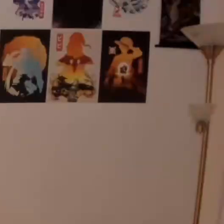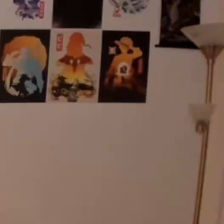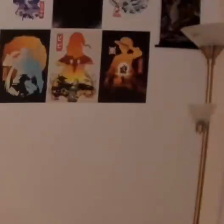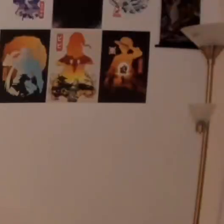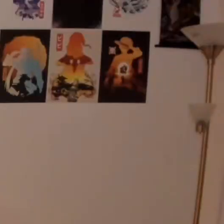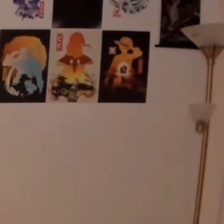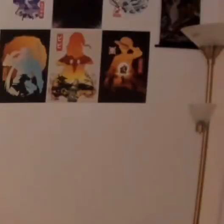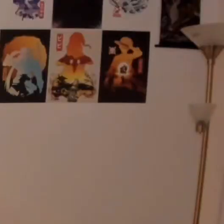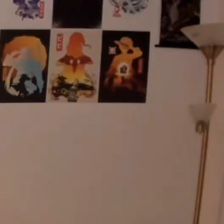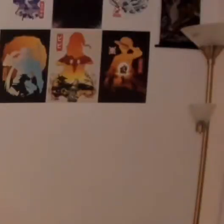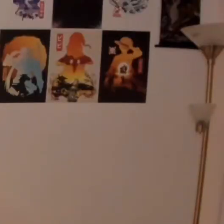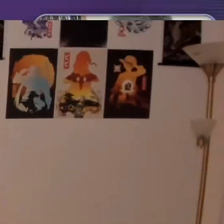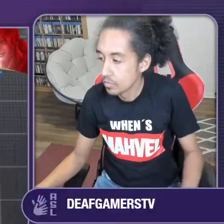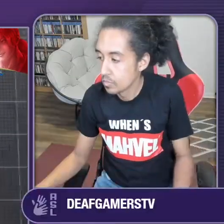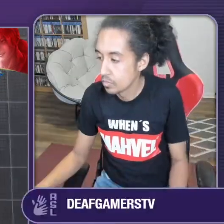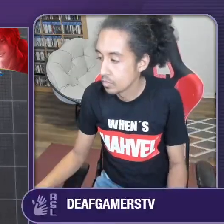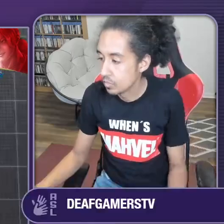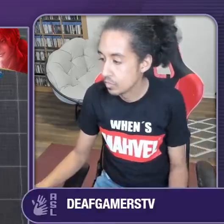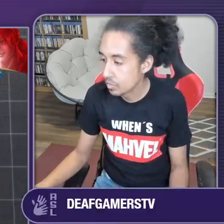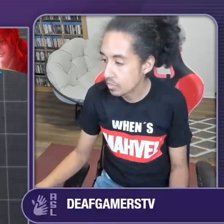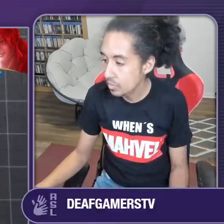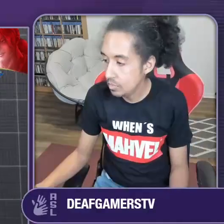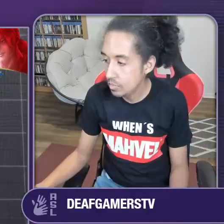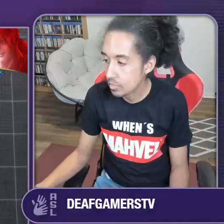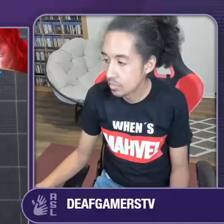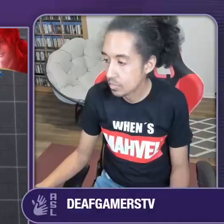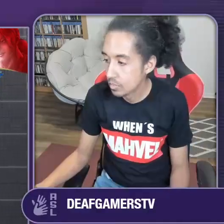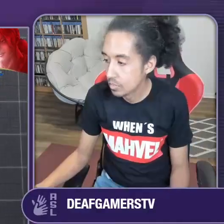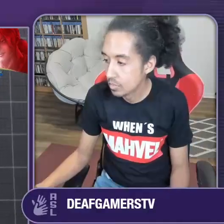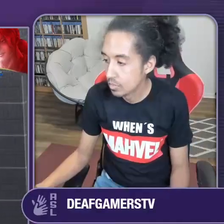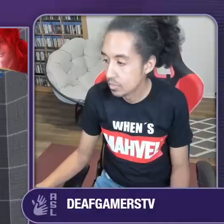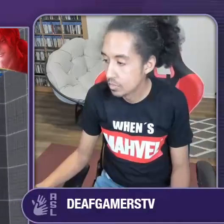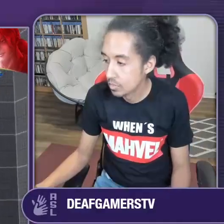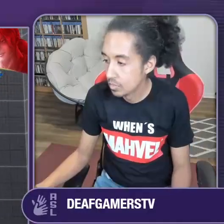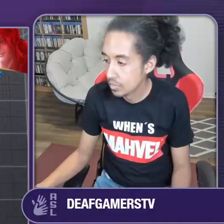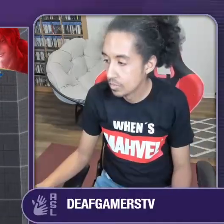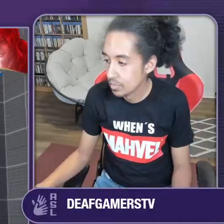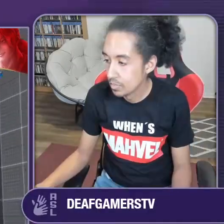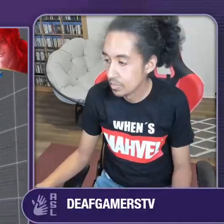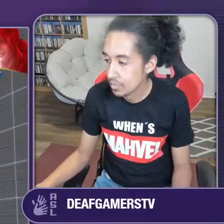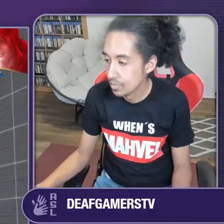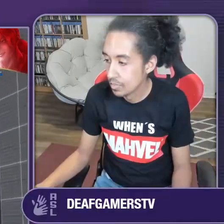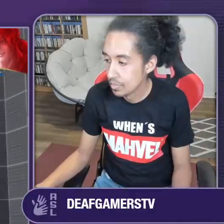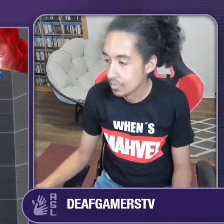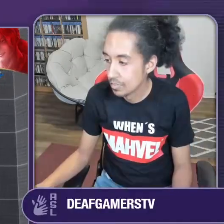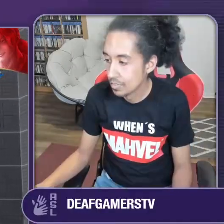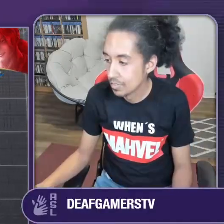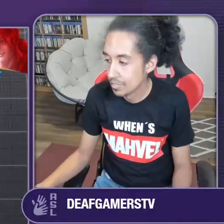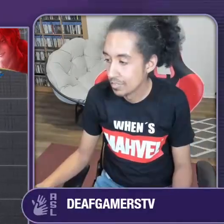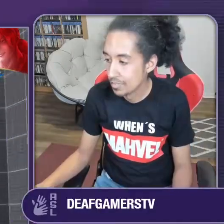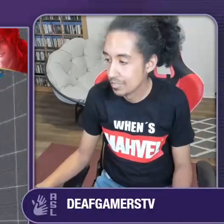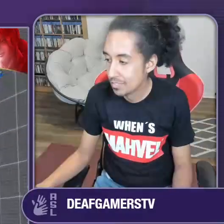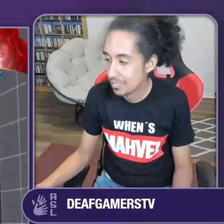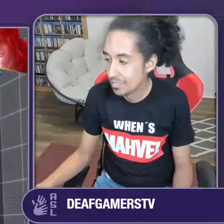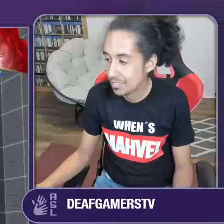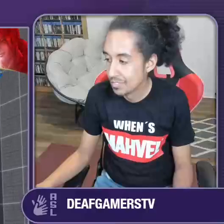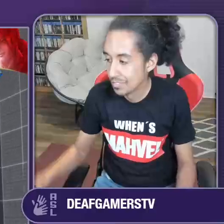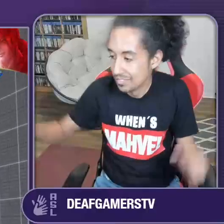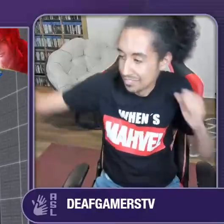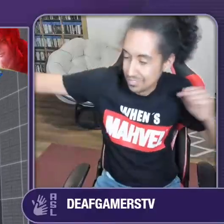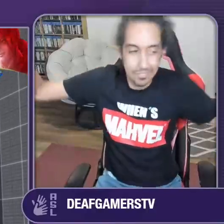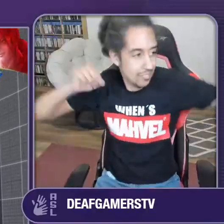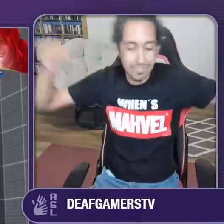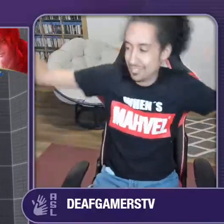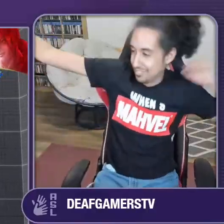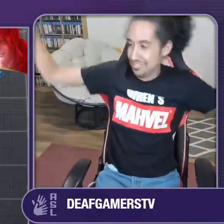bare abs. Bare abs on stream. Twitch, don't DQ us. Don't DQ